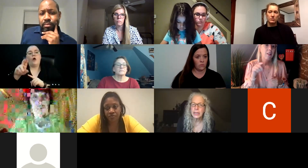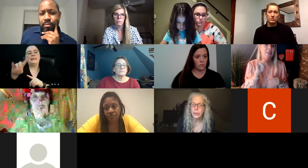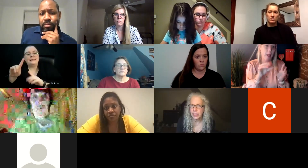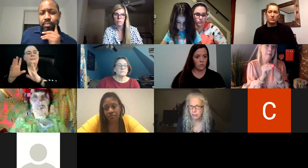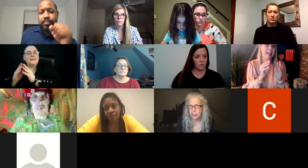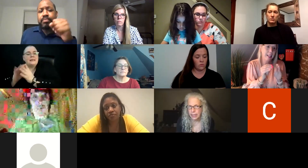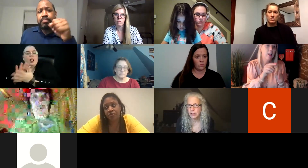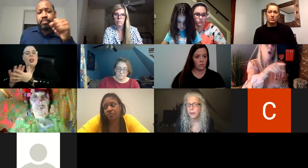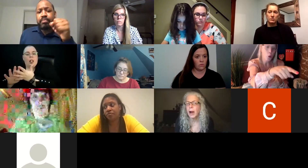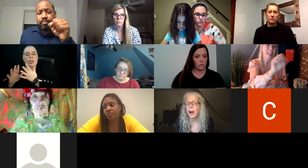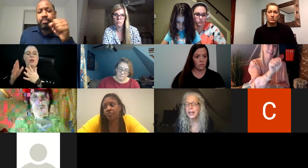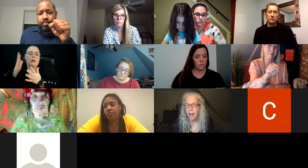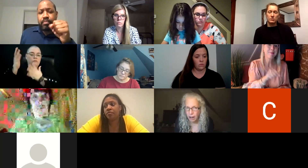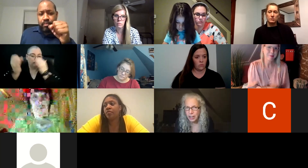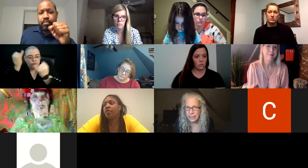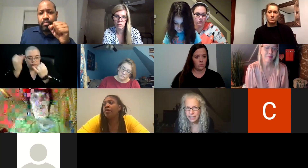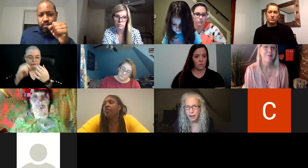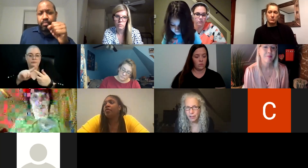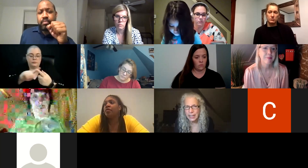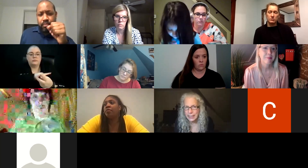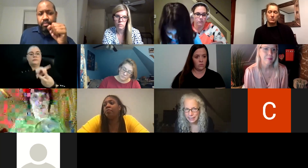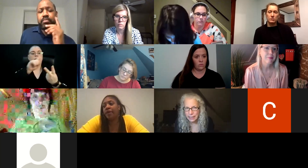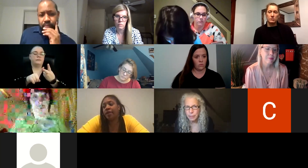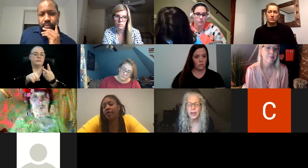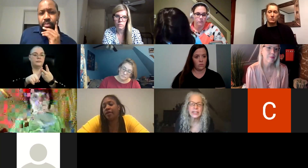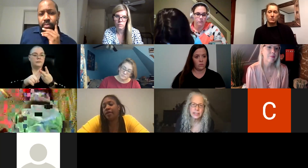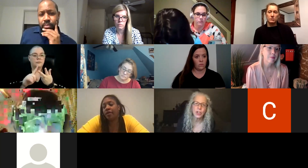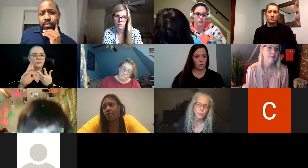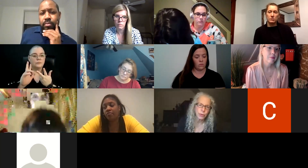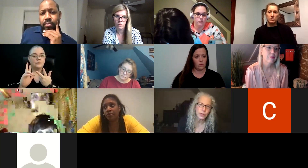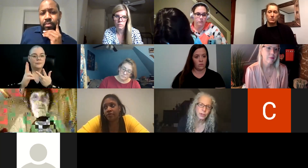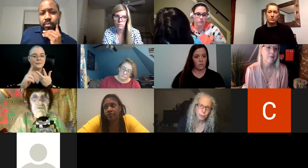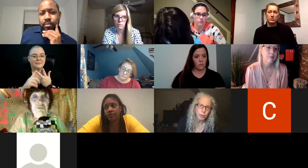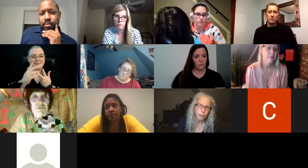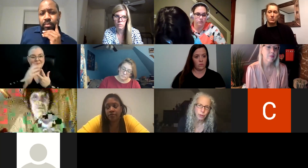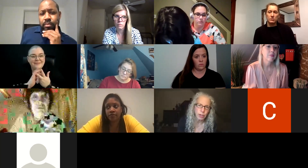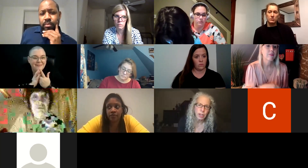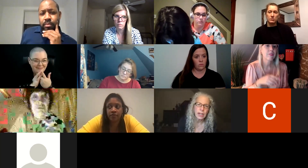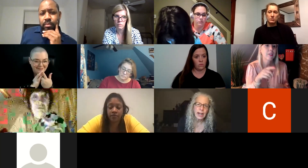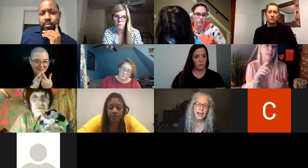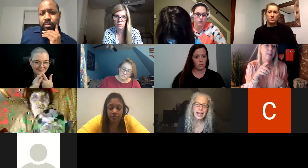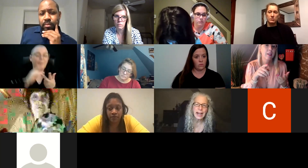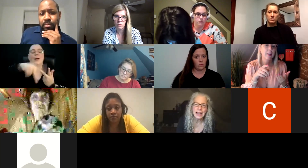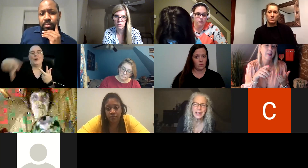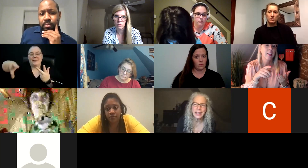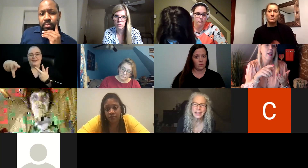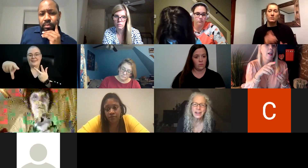that we collected from RID and RIAD about ideas to improve interpreter referral. And then the other one